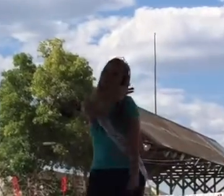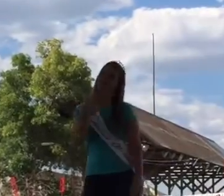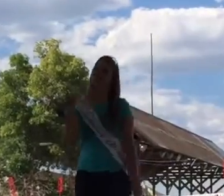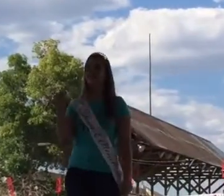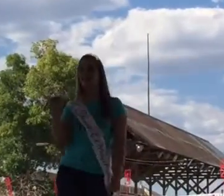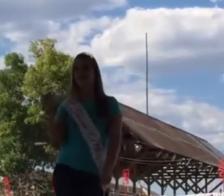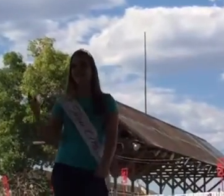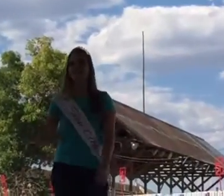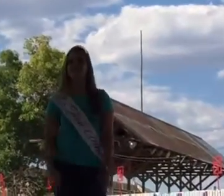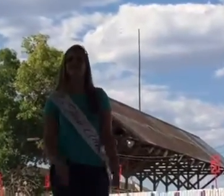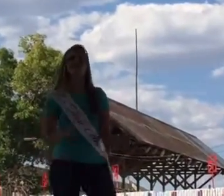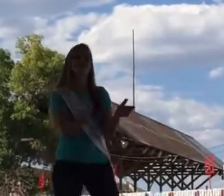you beautiful